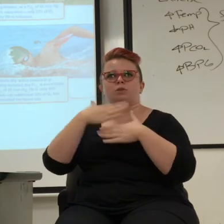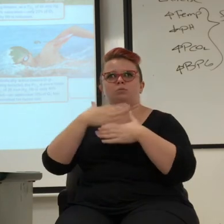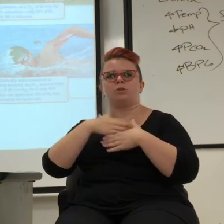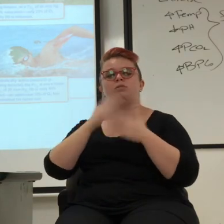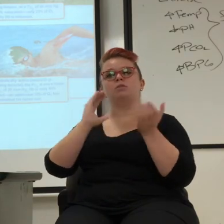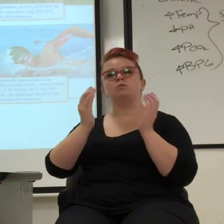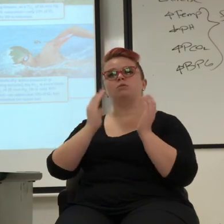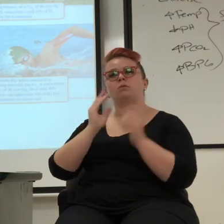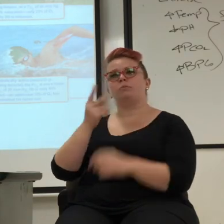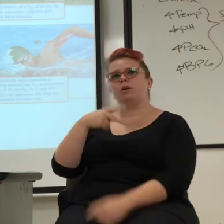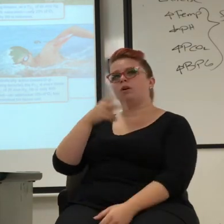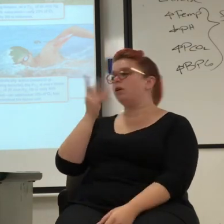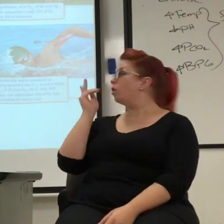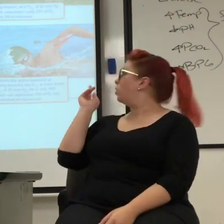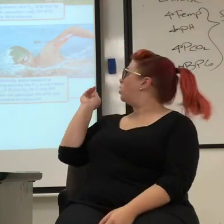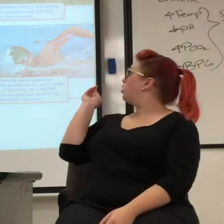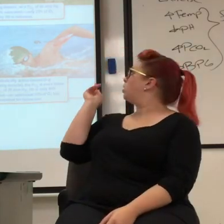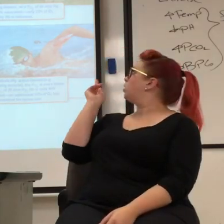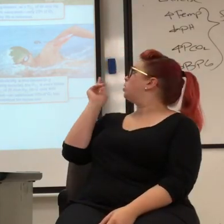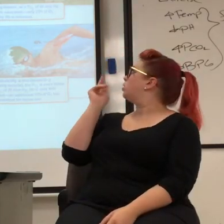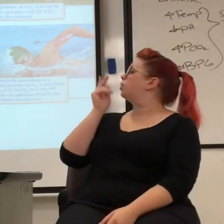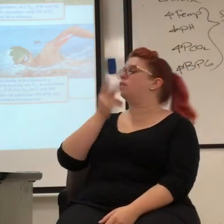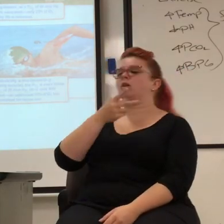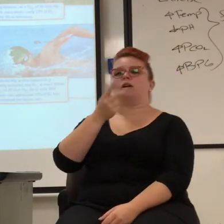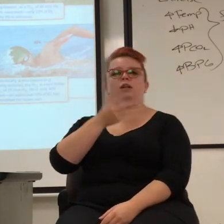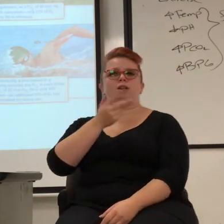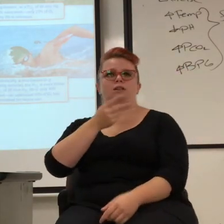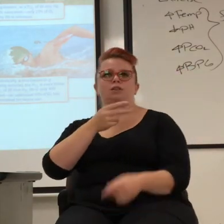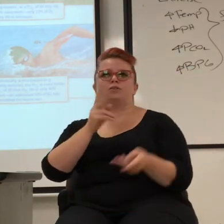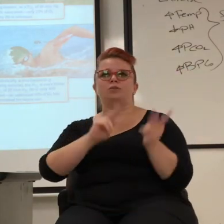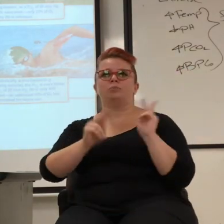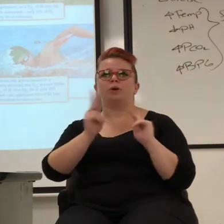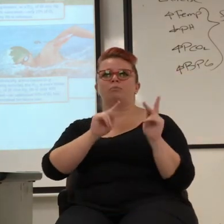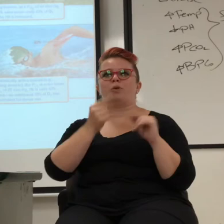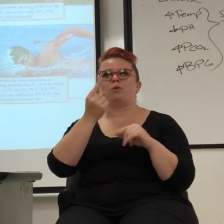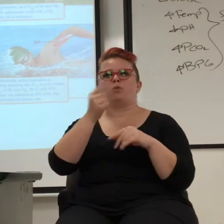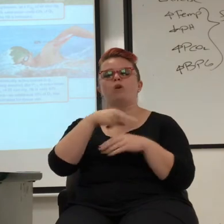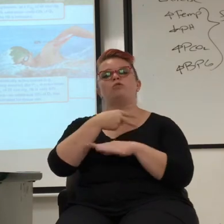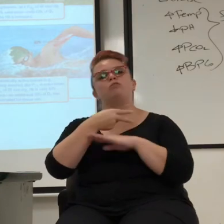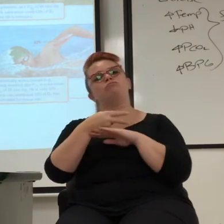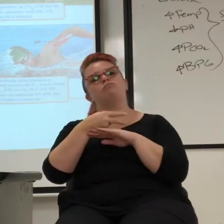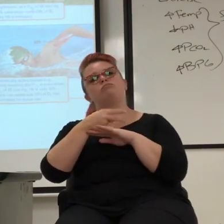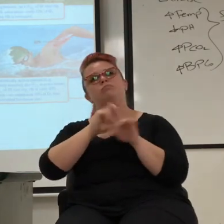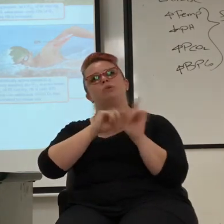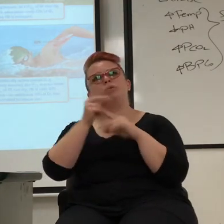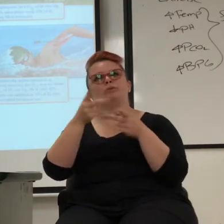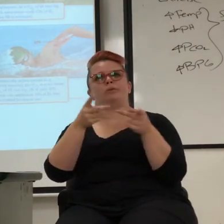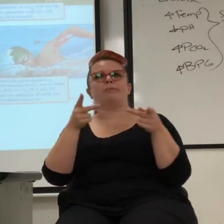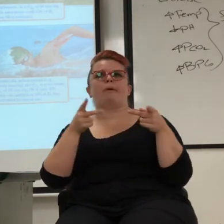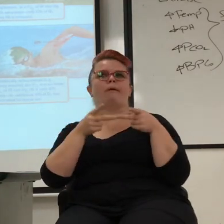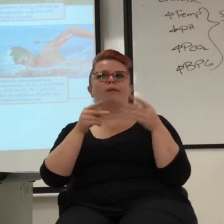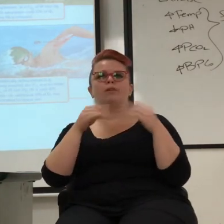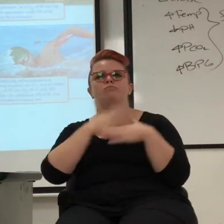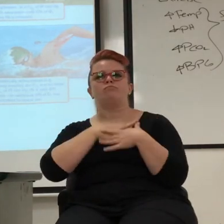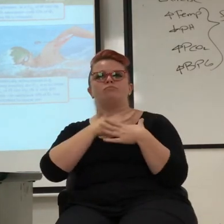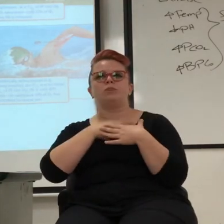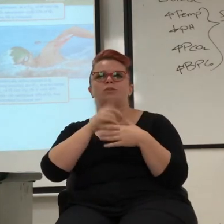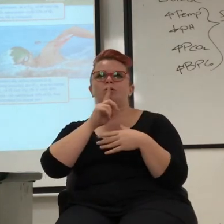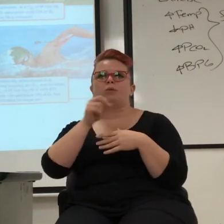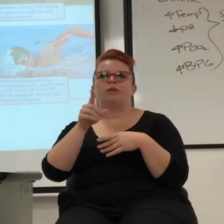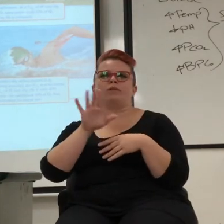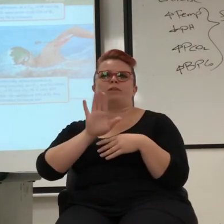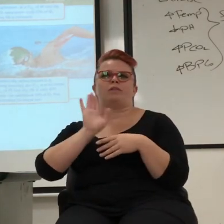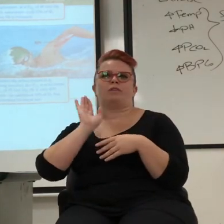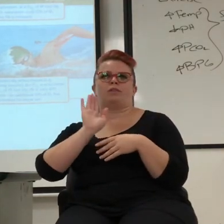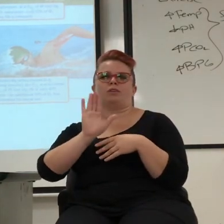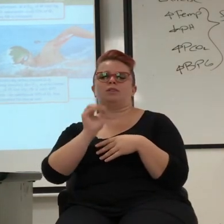individuals. She's just reclining at the park. So basically, her saturation, PO2